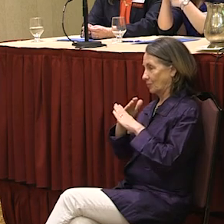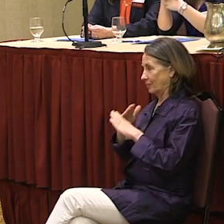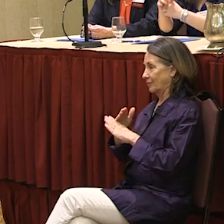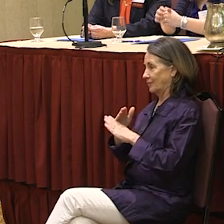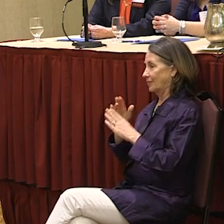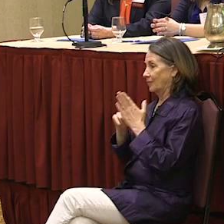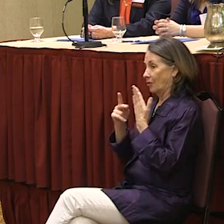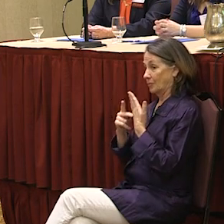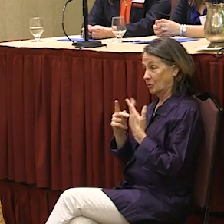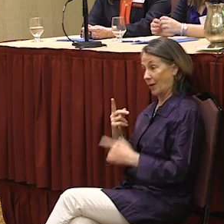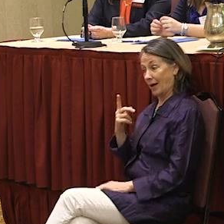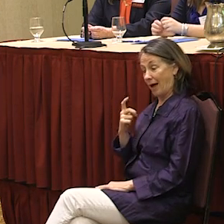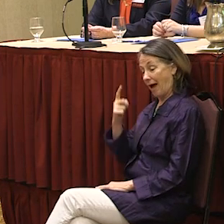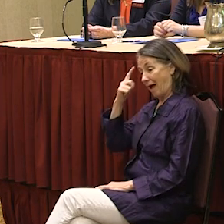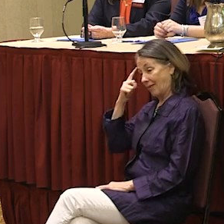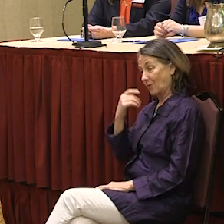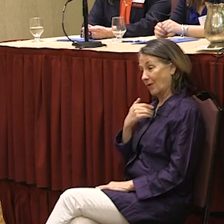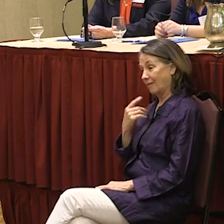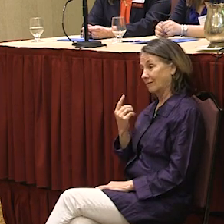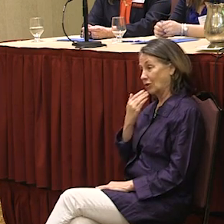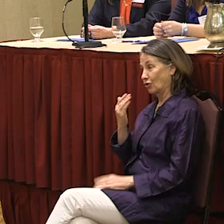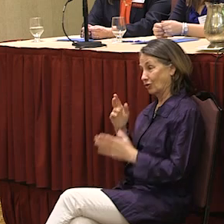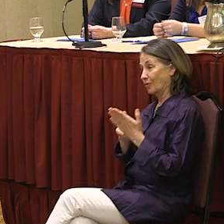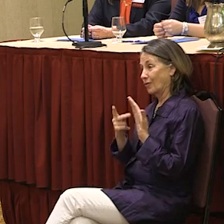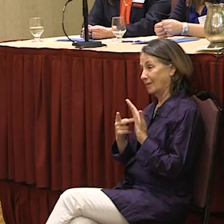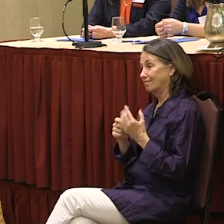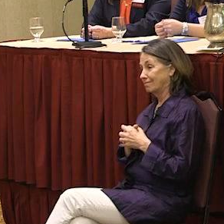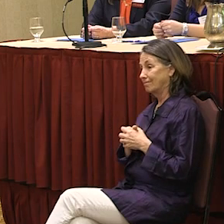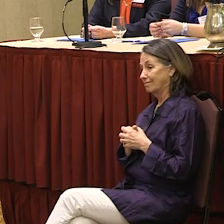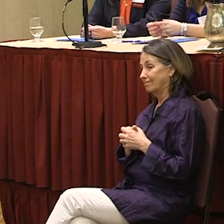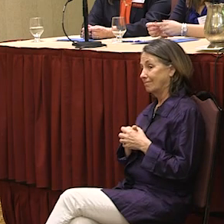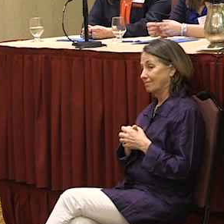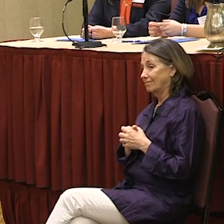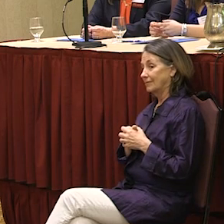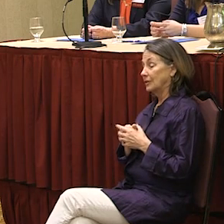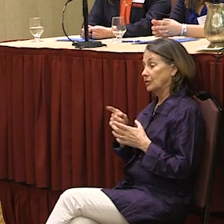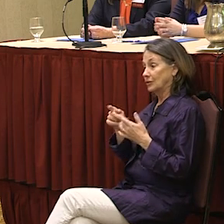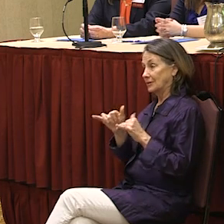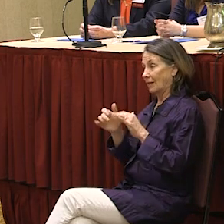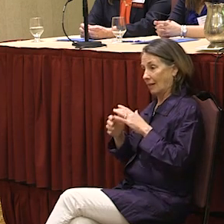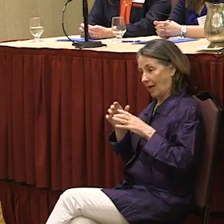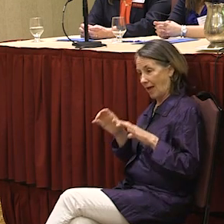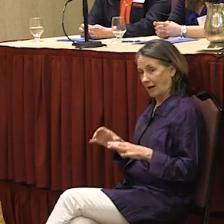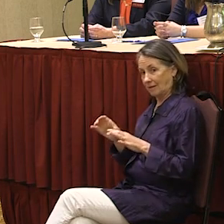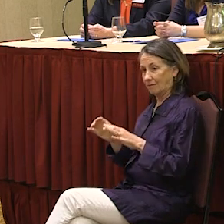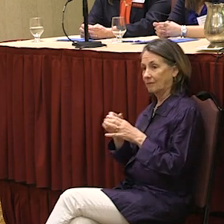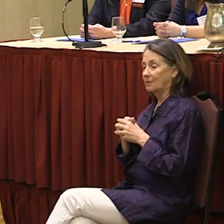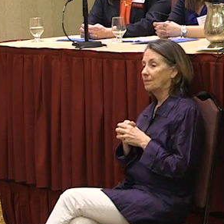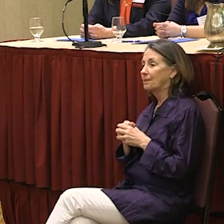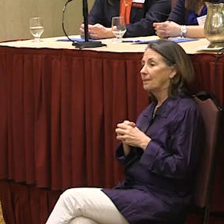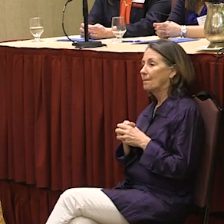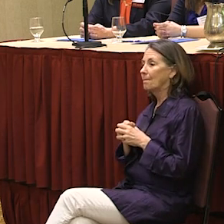Program. So if you ask me, I think we have something good going on here, okay? So she is still active in the program,